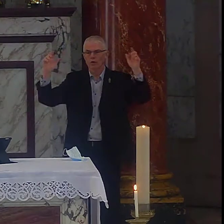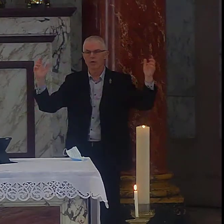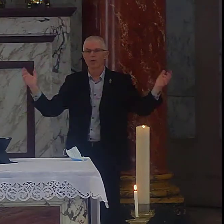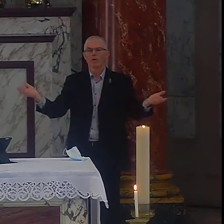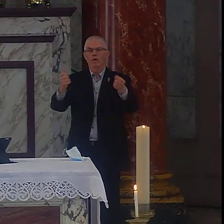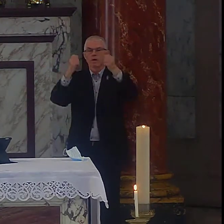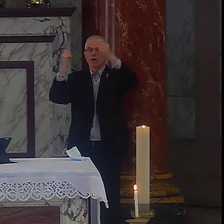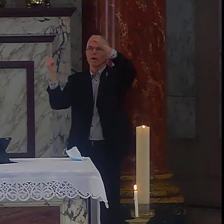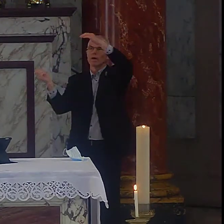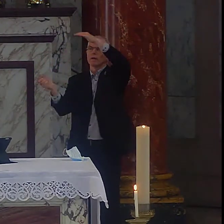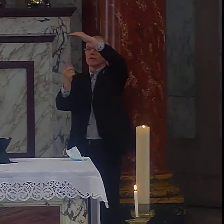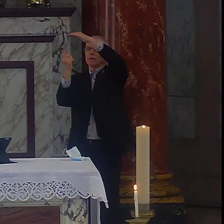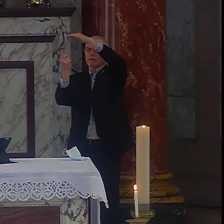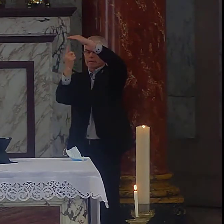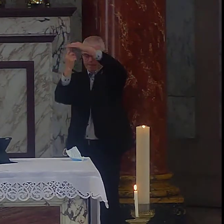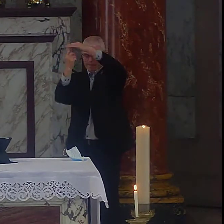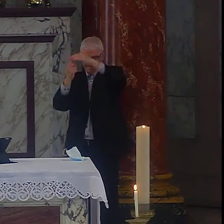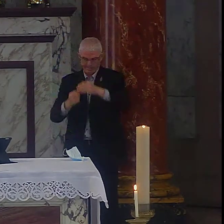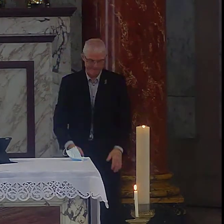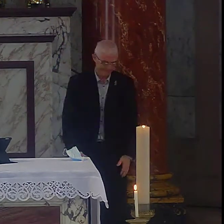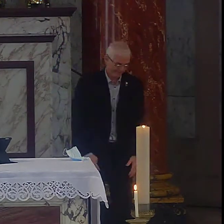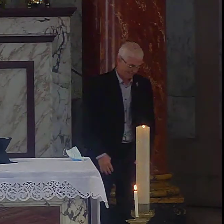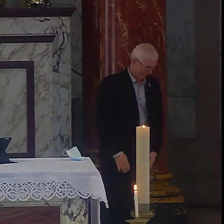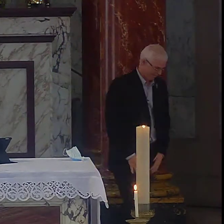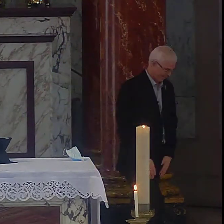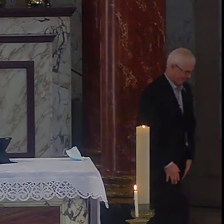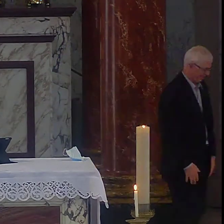Lord. Hosanna in the highest.